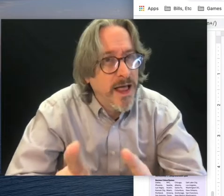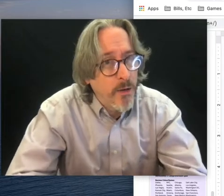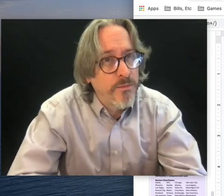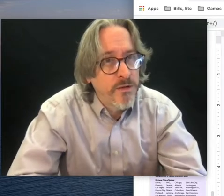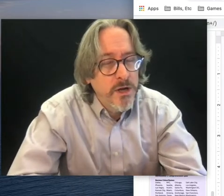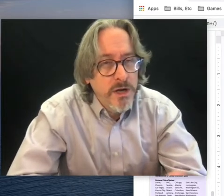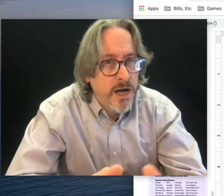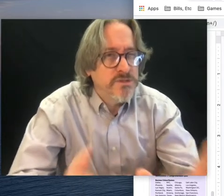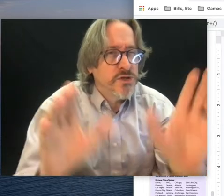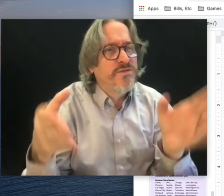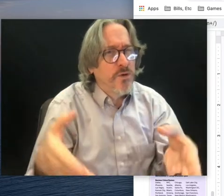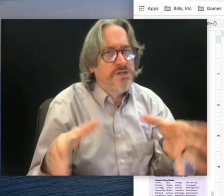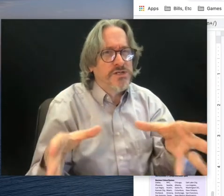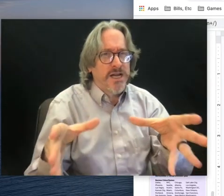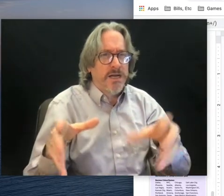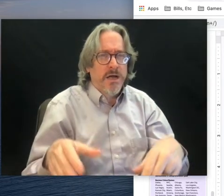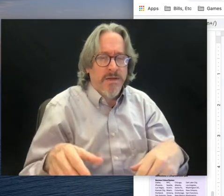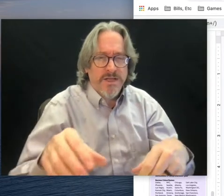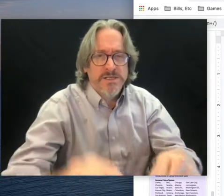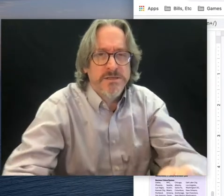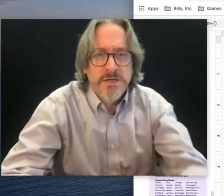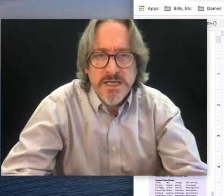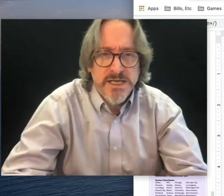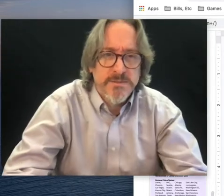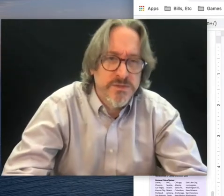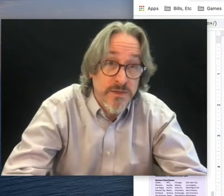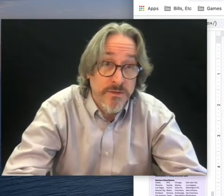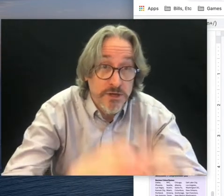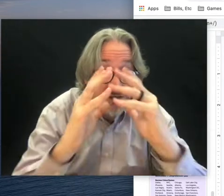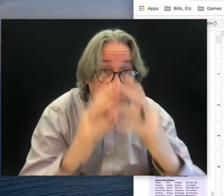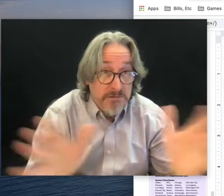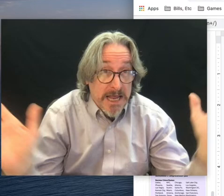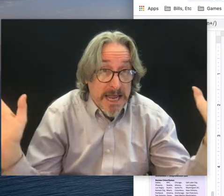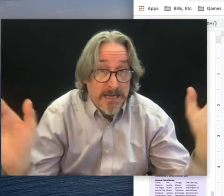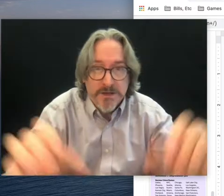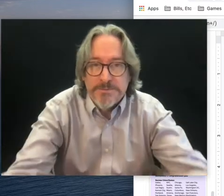will help. So just focus your studying on these concepts rather than